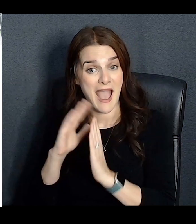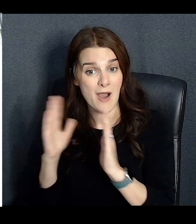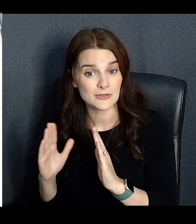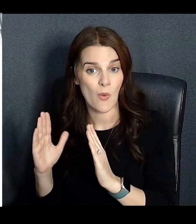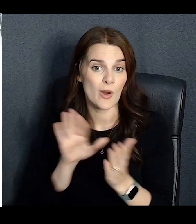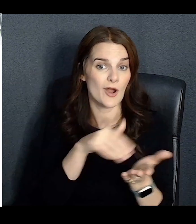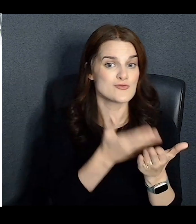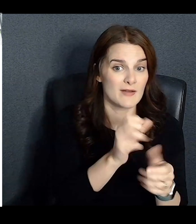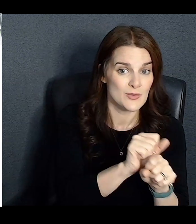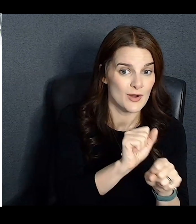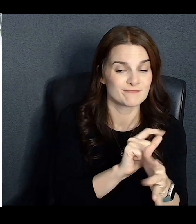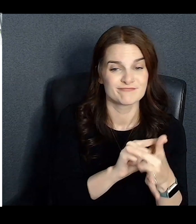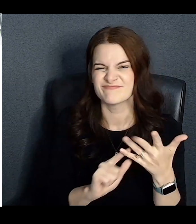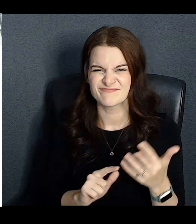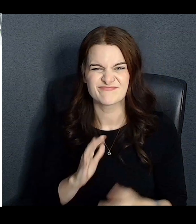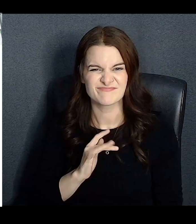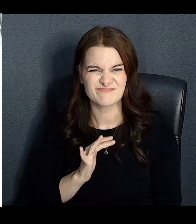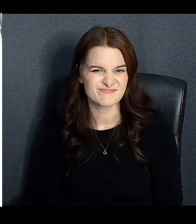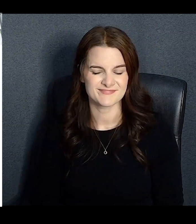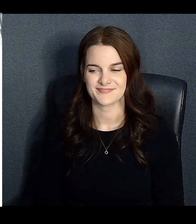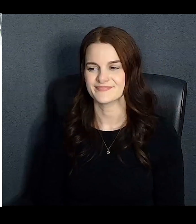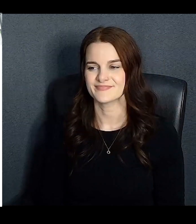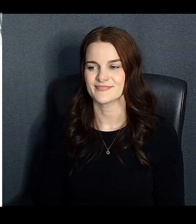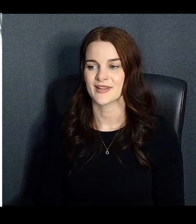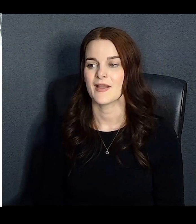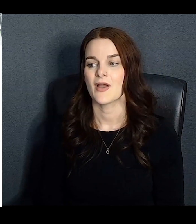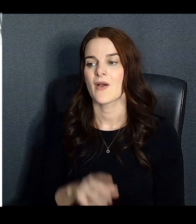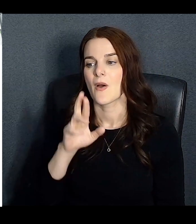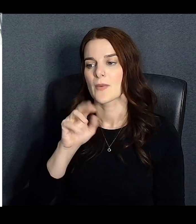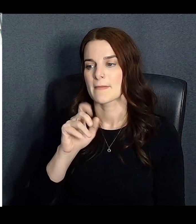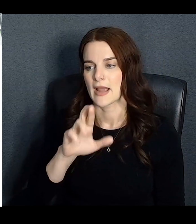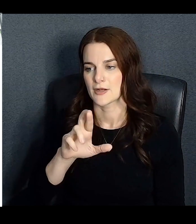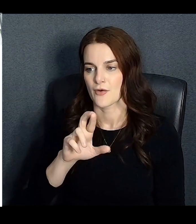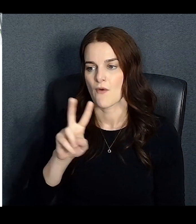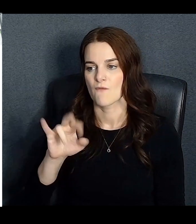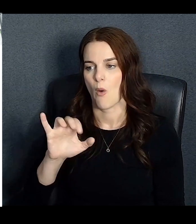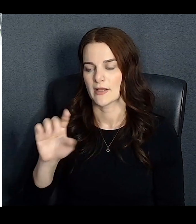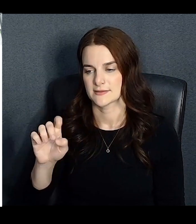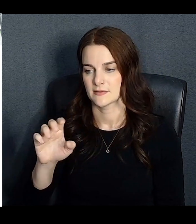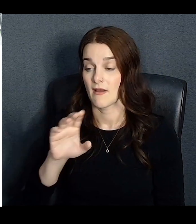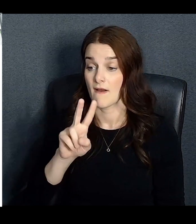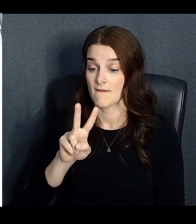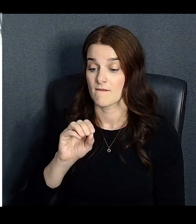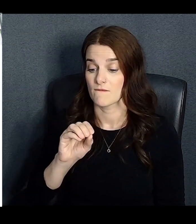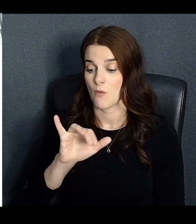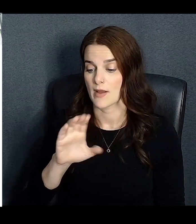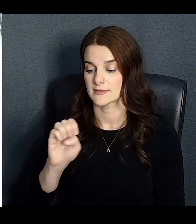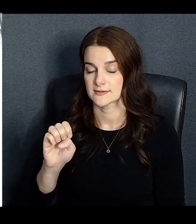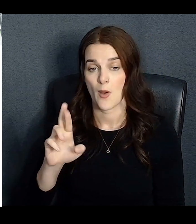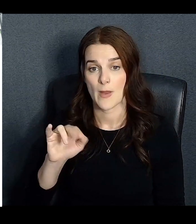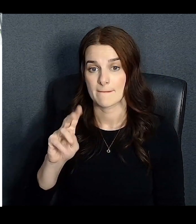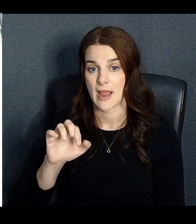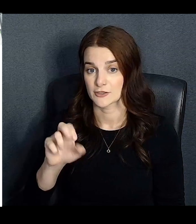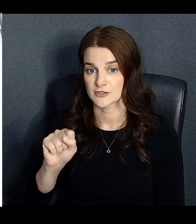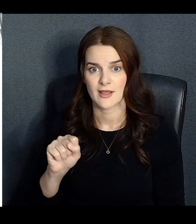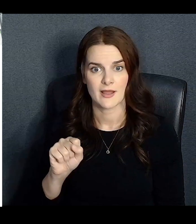when I arrive to work. Reminder with voice reminders can do recurring reminders, and this is cool, it can use your